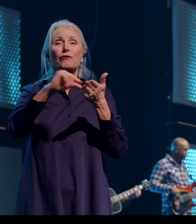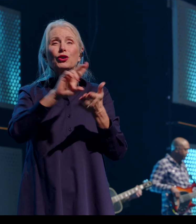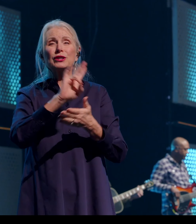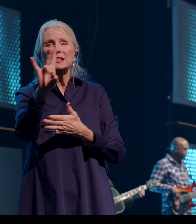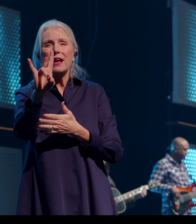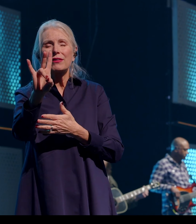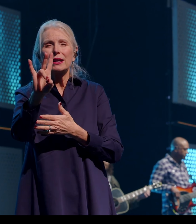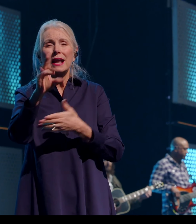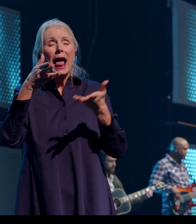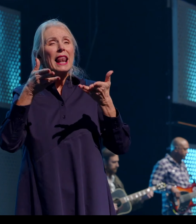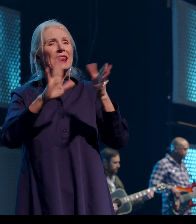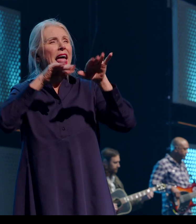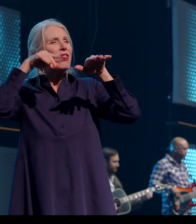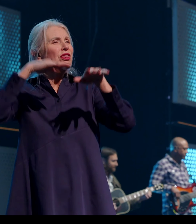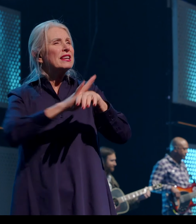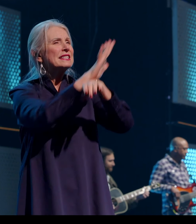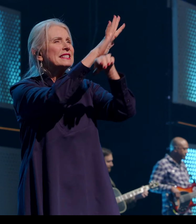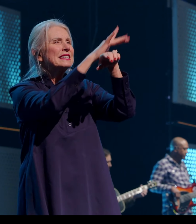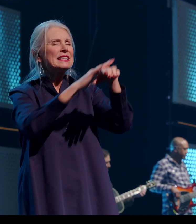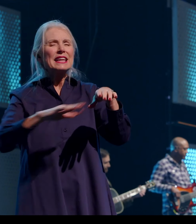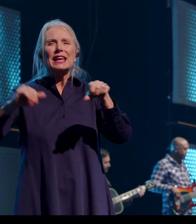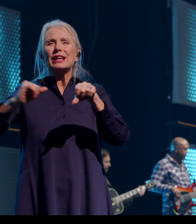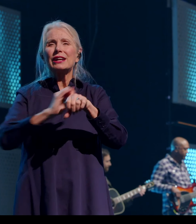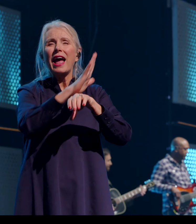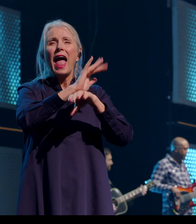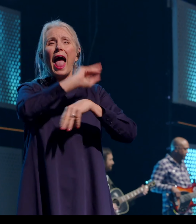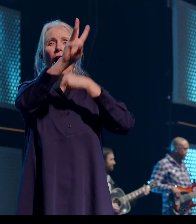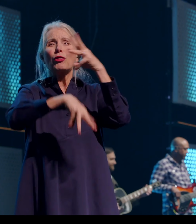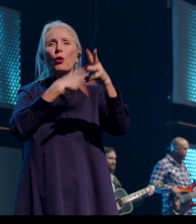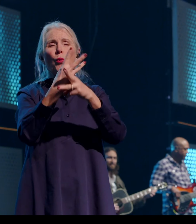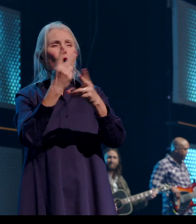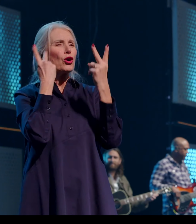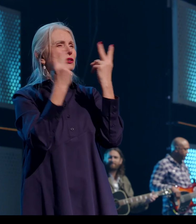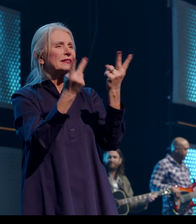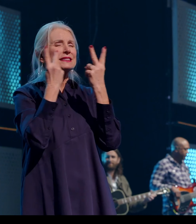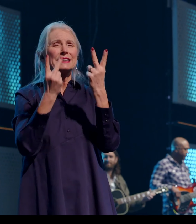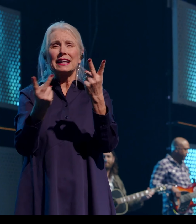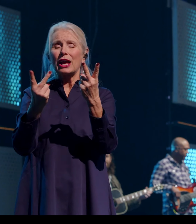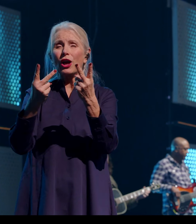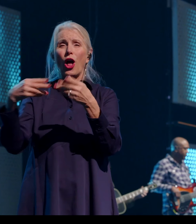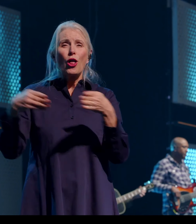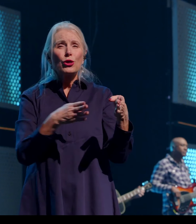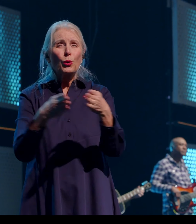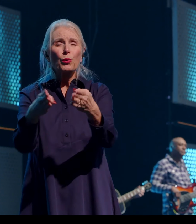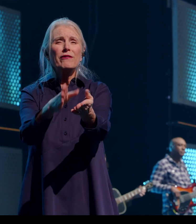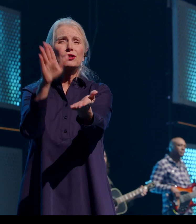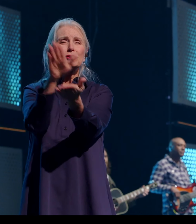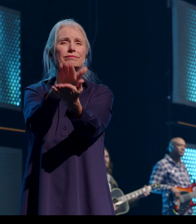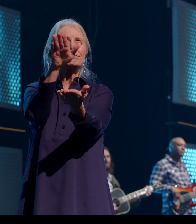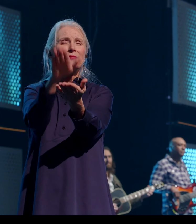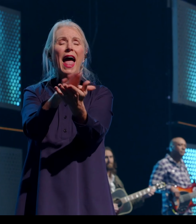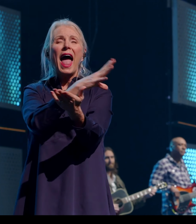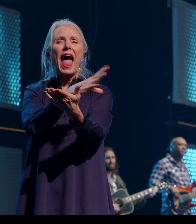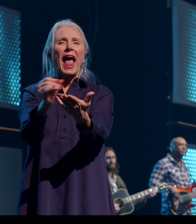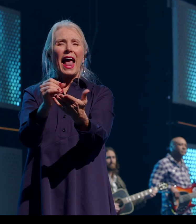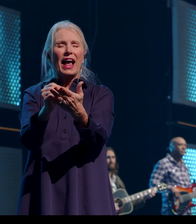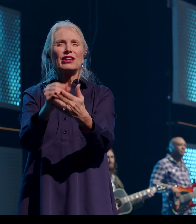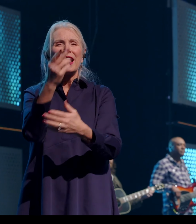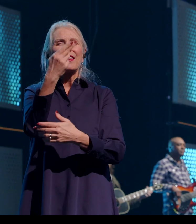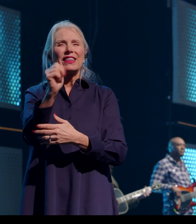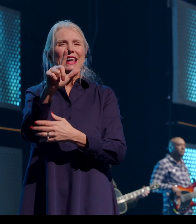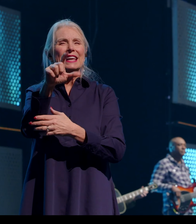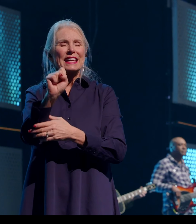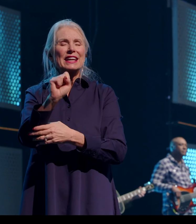and all that fills it, the world and those who dwell in it. Let the rivers clap their hands and let the hills sing